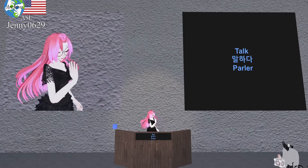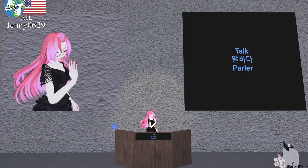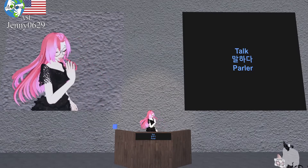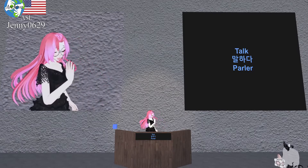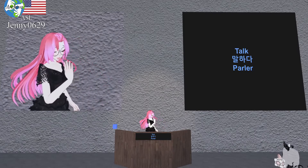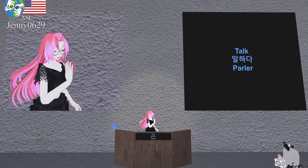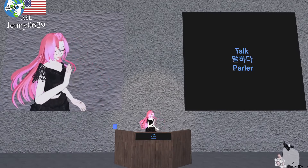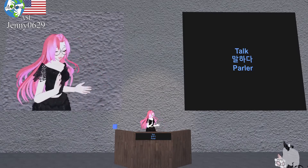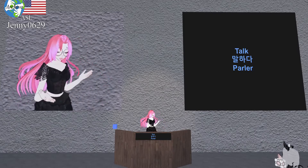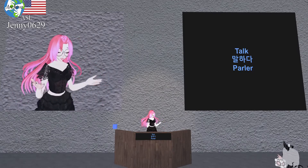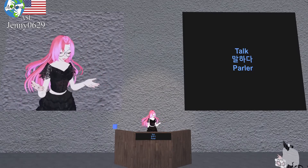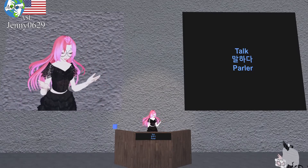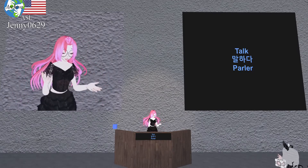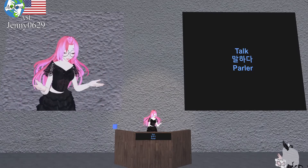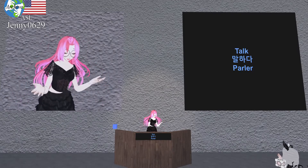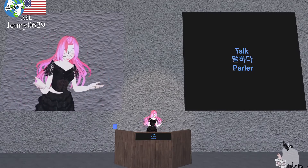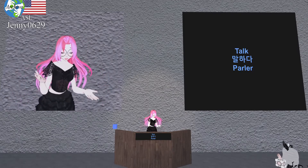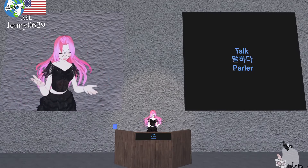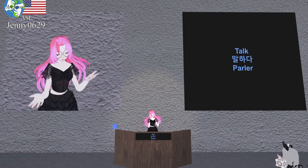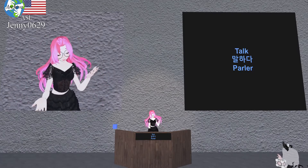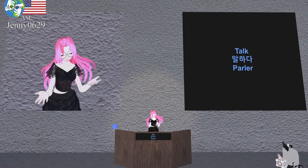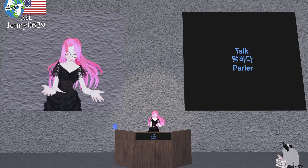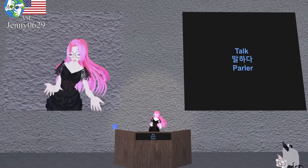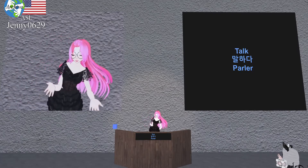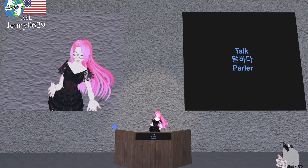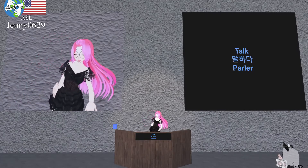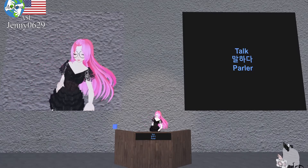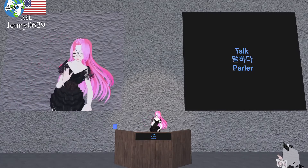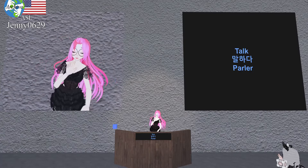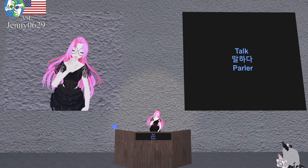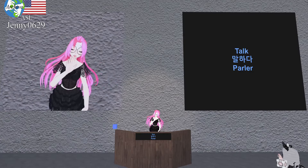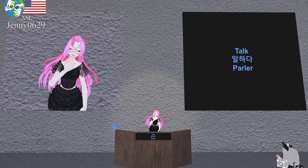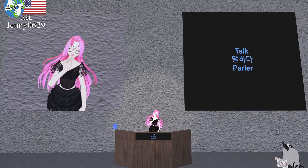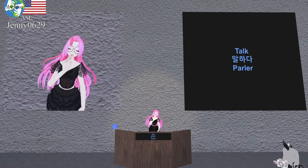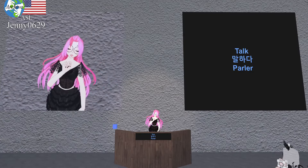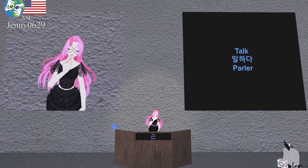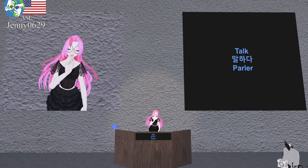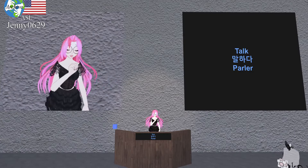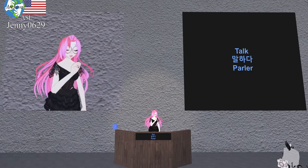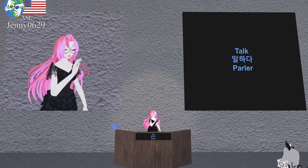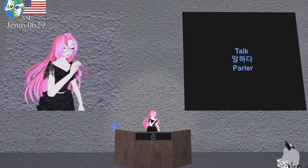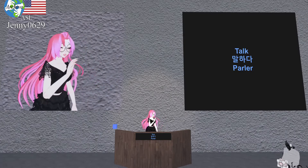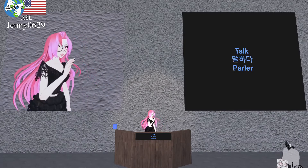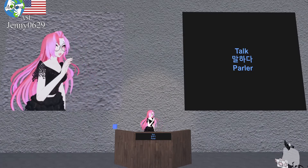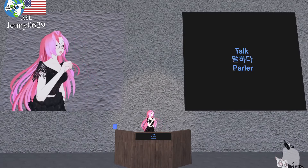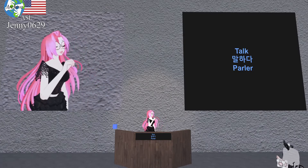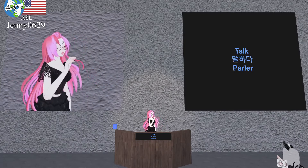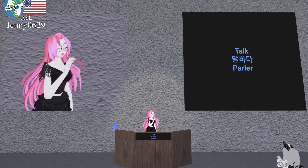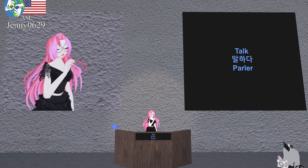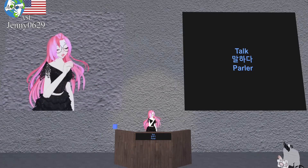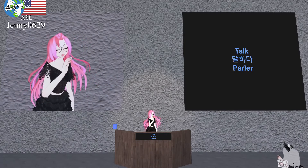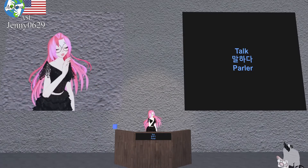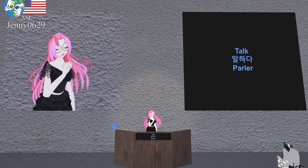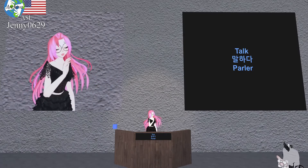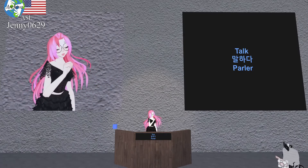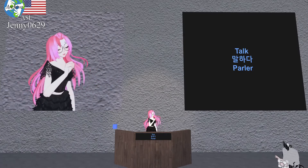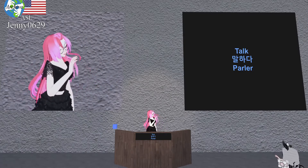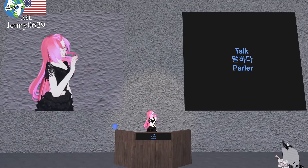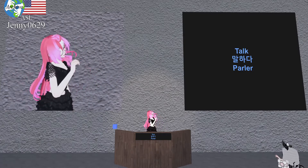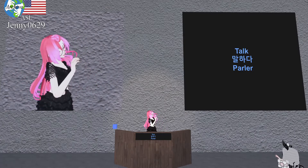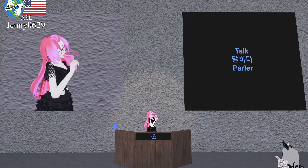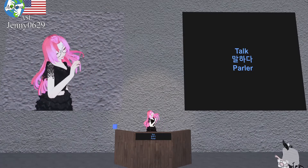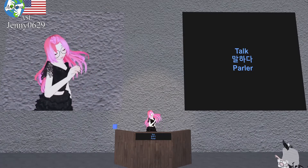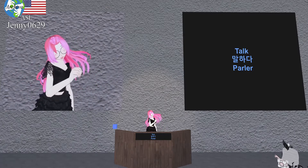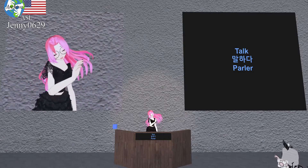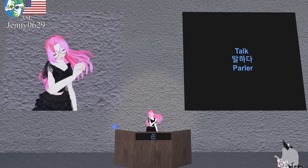fingers like this, but in VR, it's kind of hard to differentiate from mom. So what we use is just like this. It's like up, up, up, up, up,